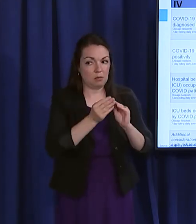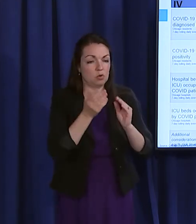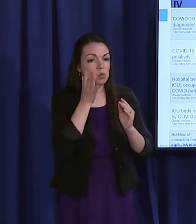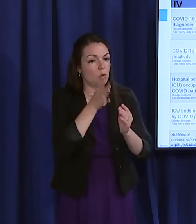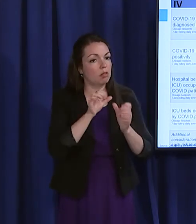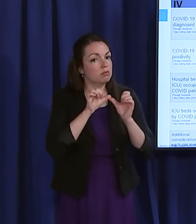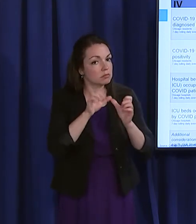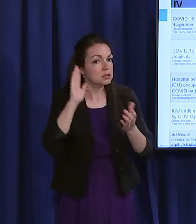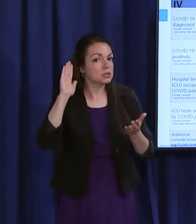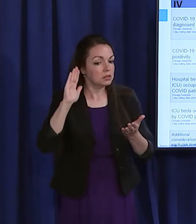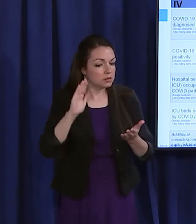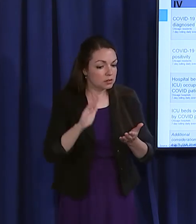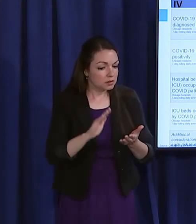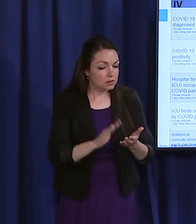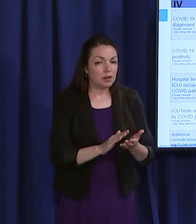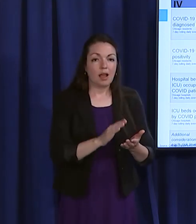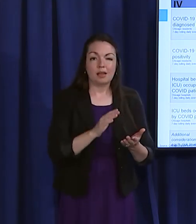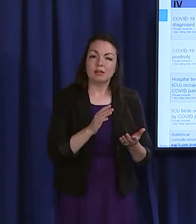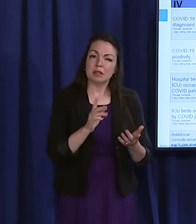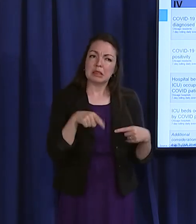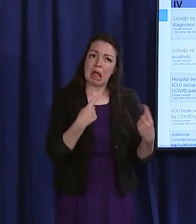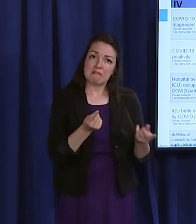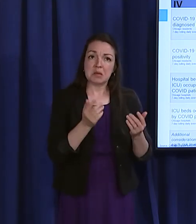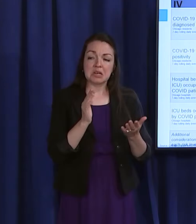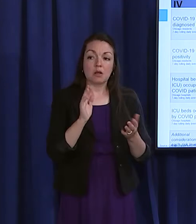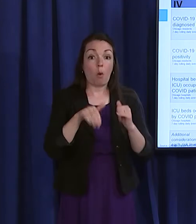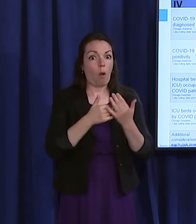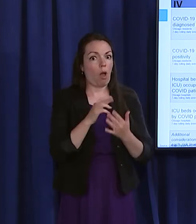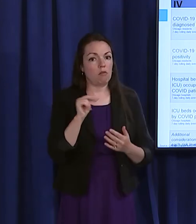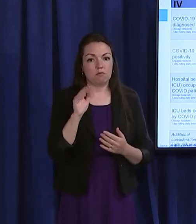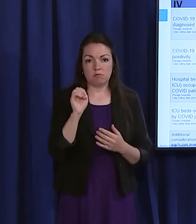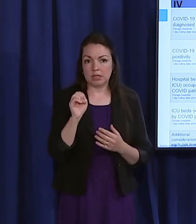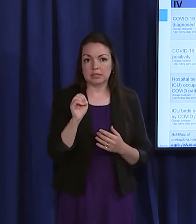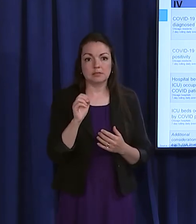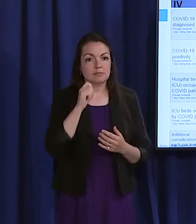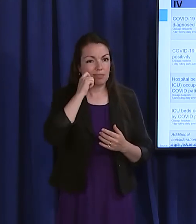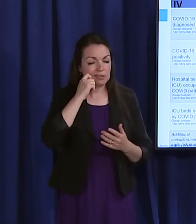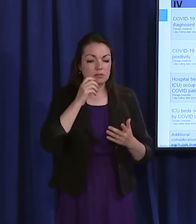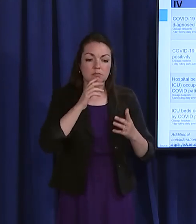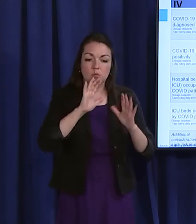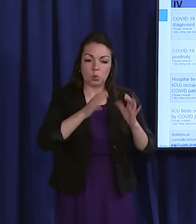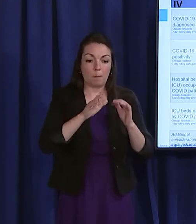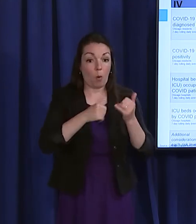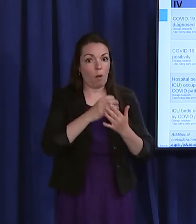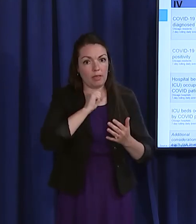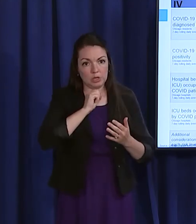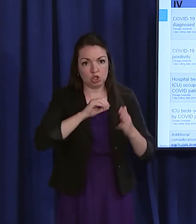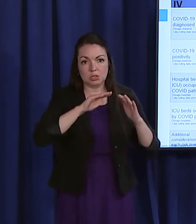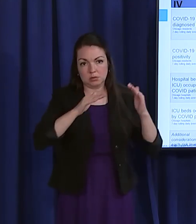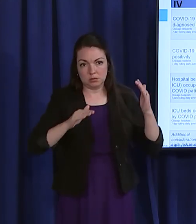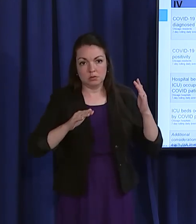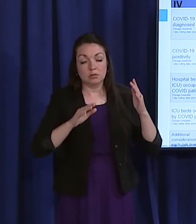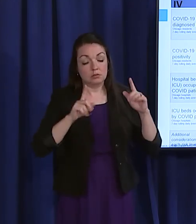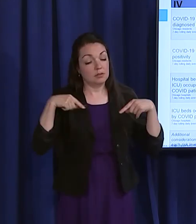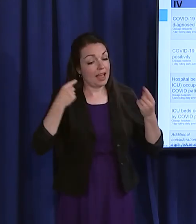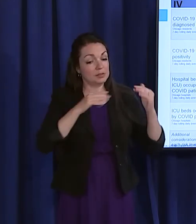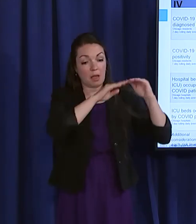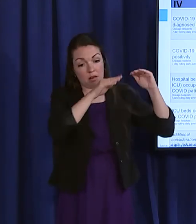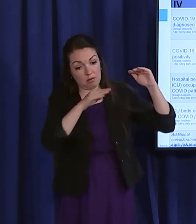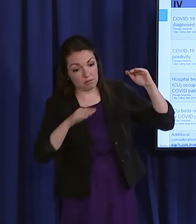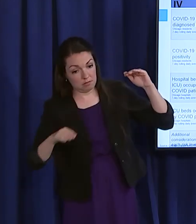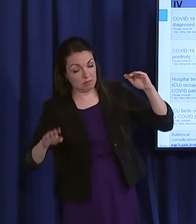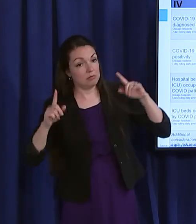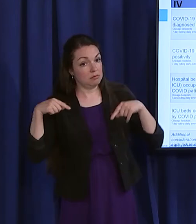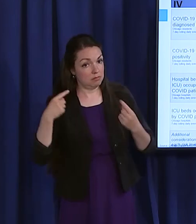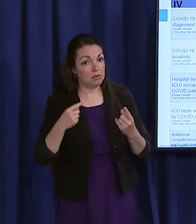continue to decline. They are decreasing across all race ethnicity groups and all ages, although, as you note, the highest positivity and the highest highest cases